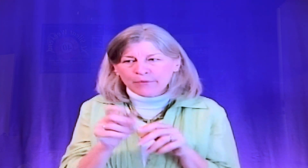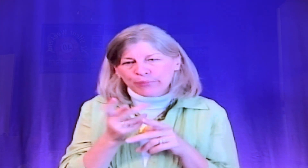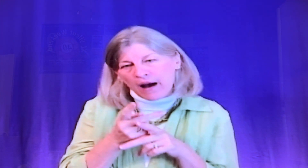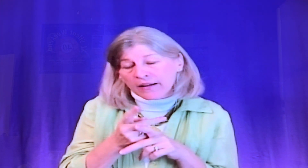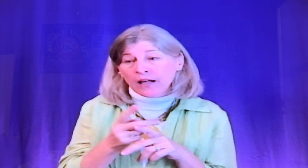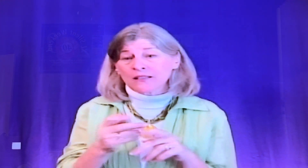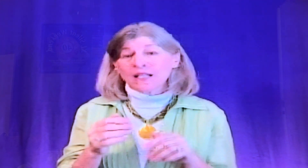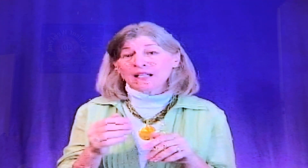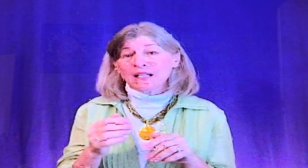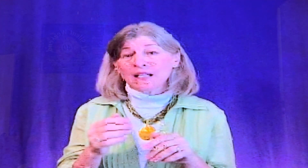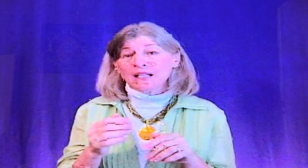quasi-product.